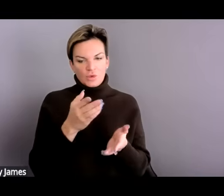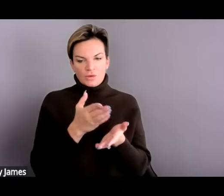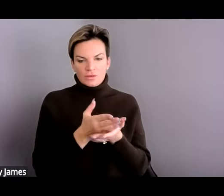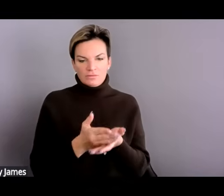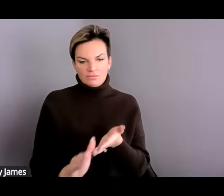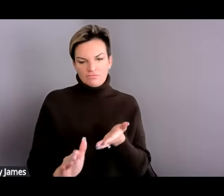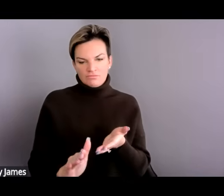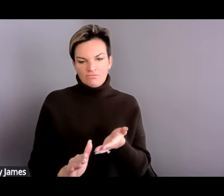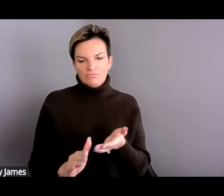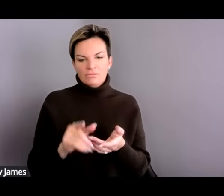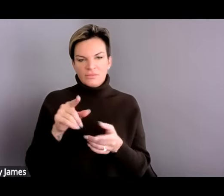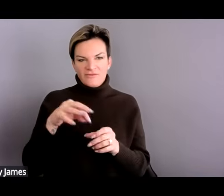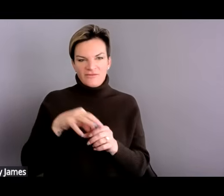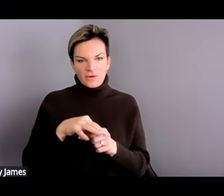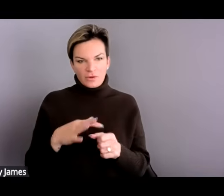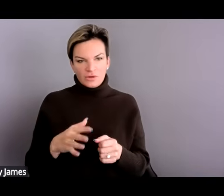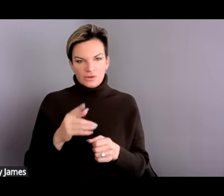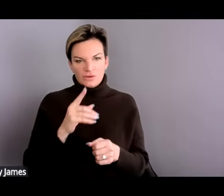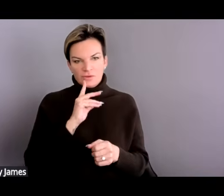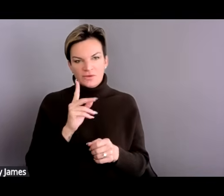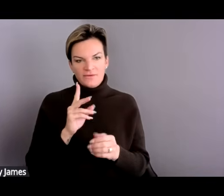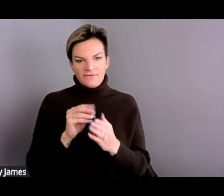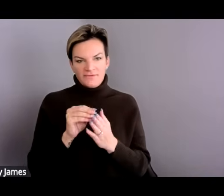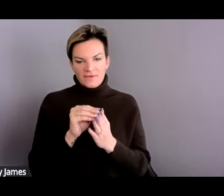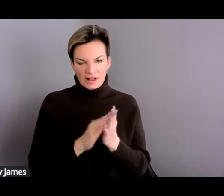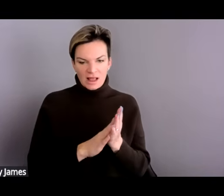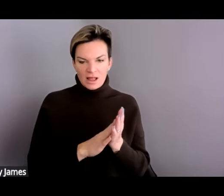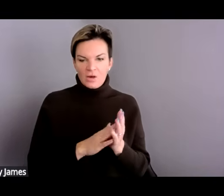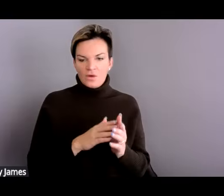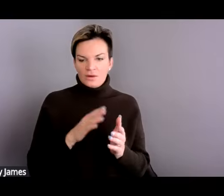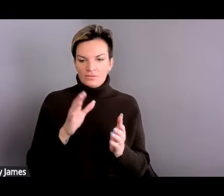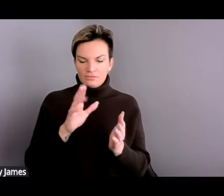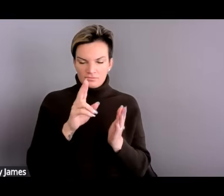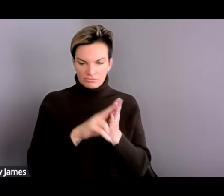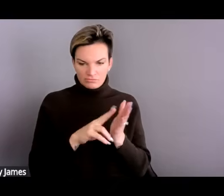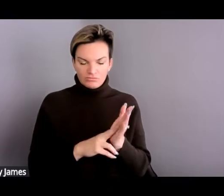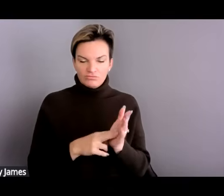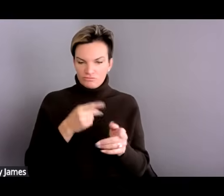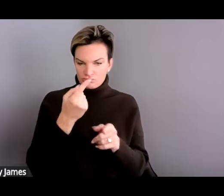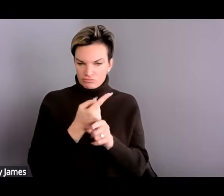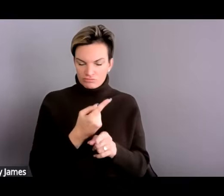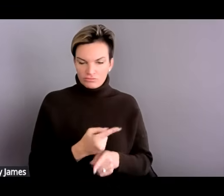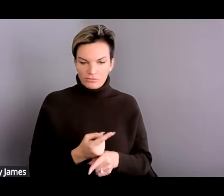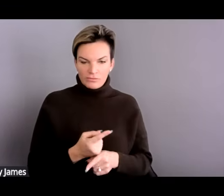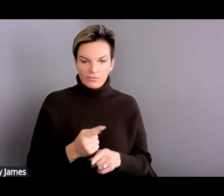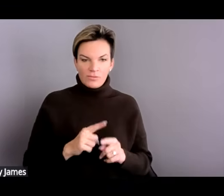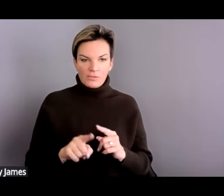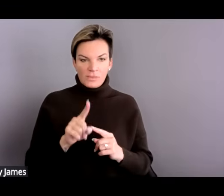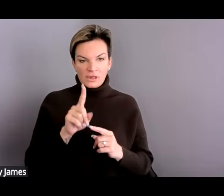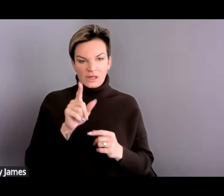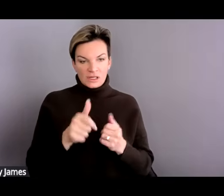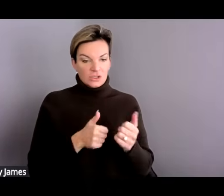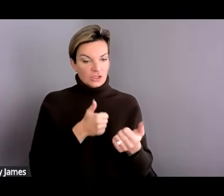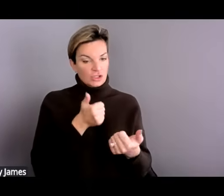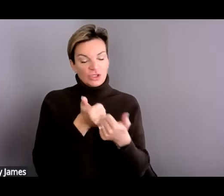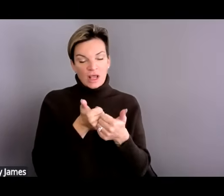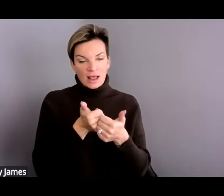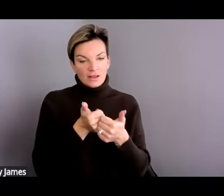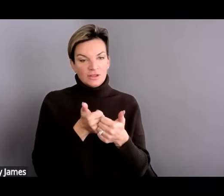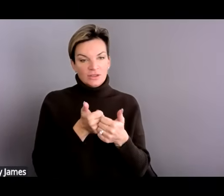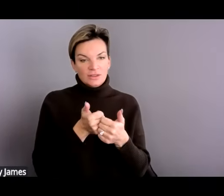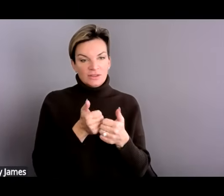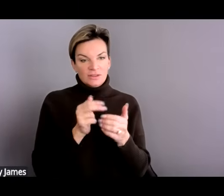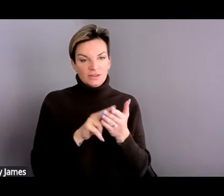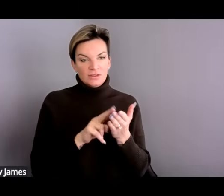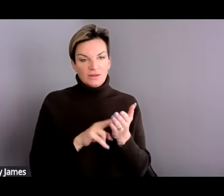voters who filled out and signed a petition correctly, but because of some challenge signature that a circulator